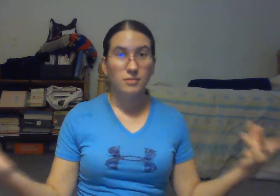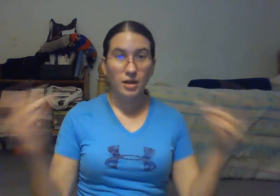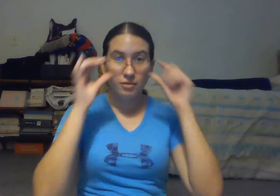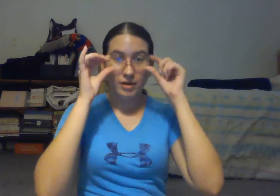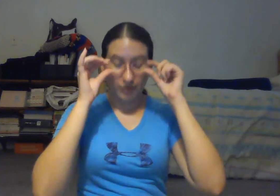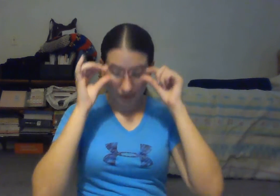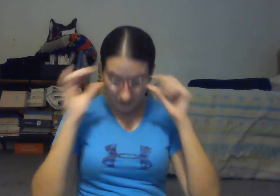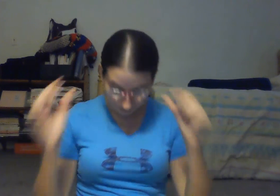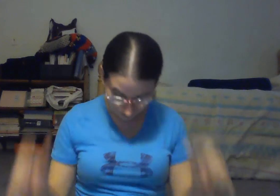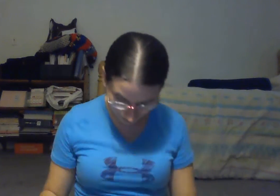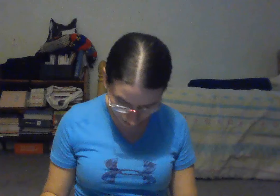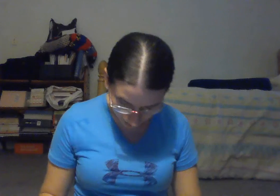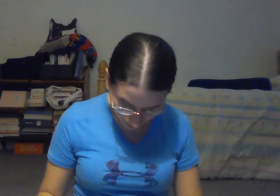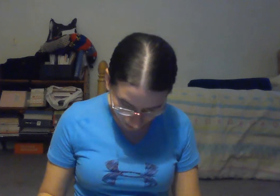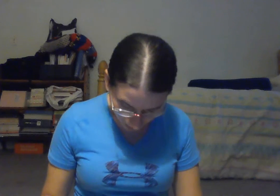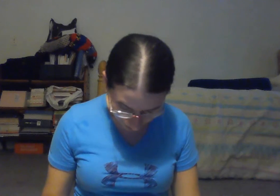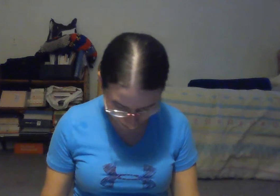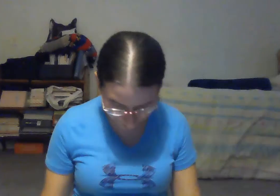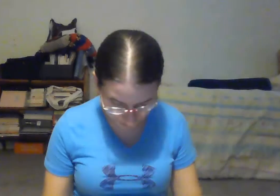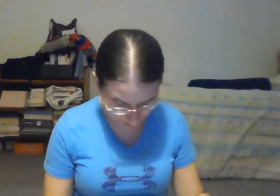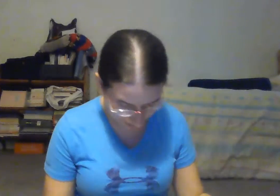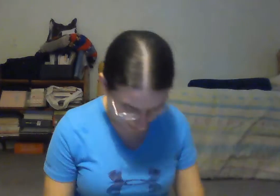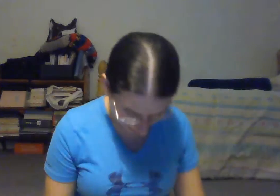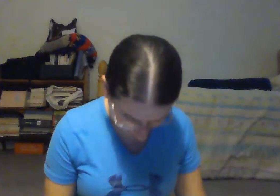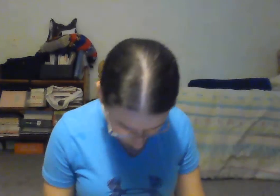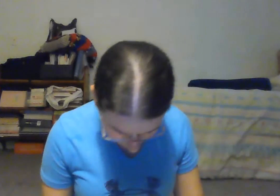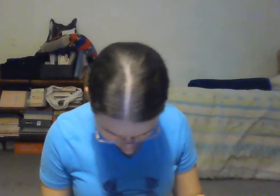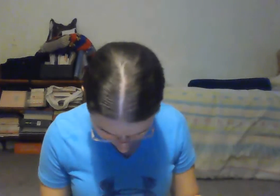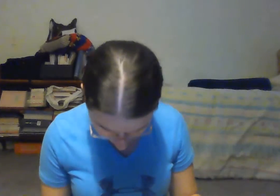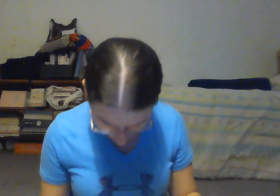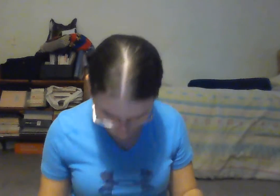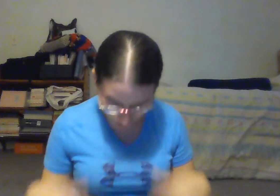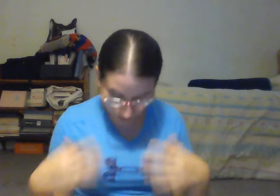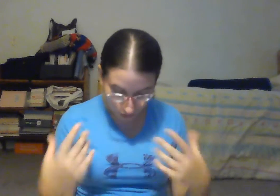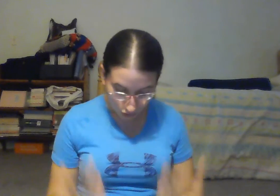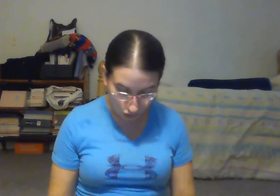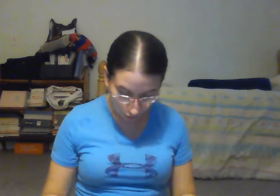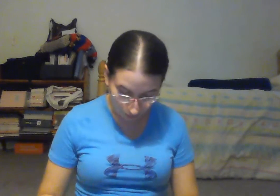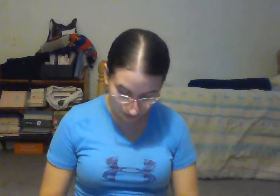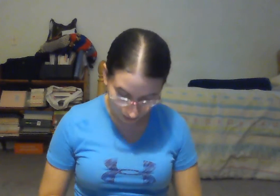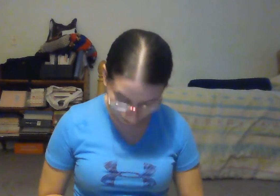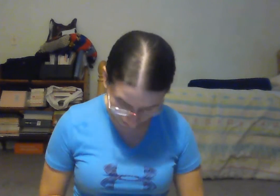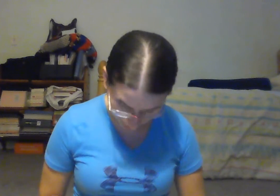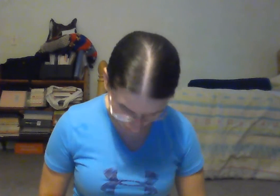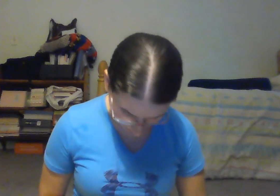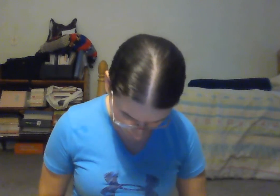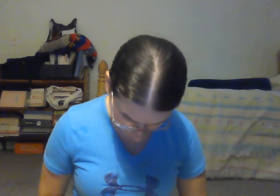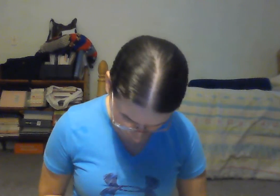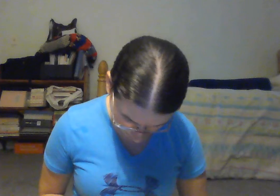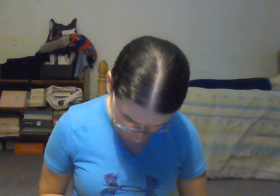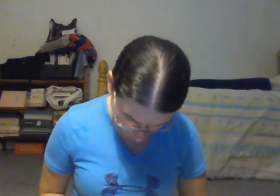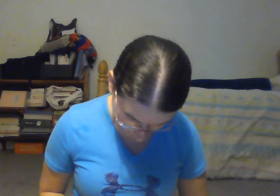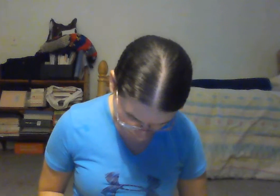Another way of doing it. Here we have some examples. Show me the picture. Right?